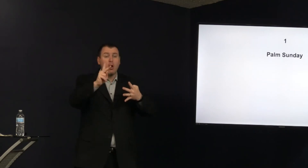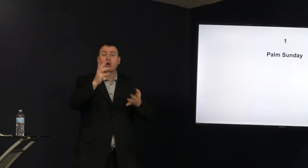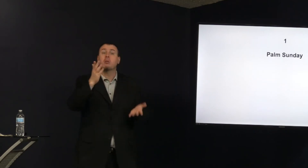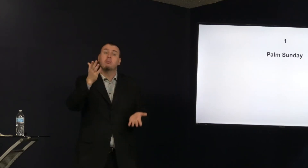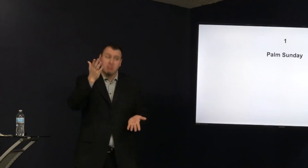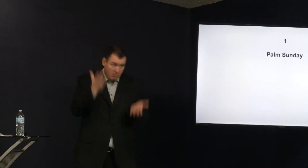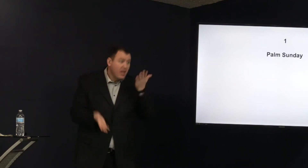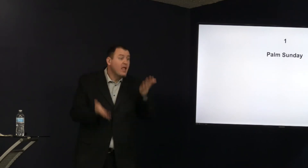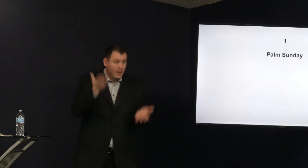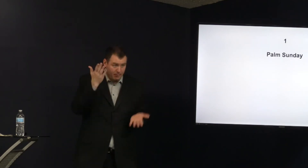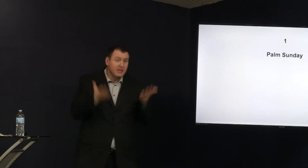Mark